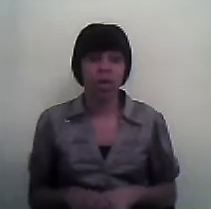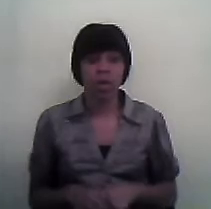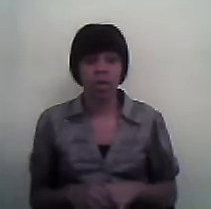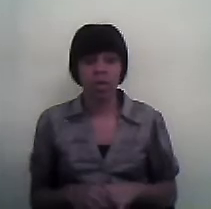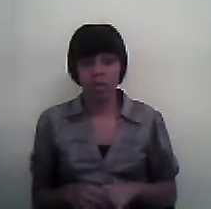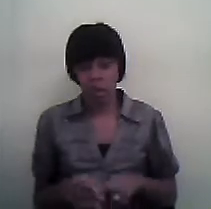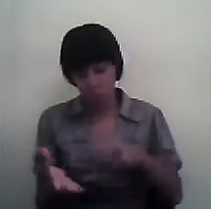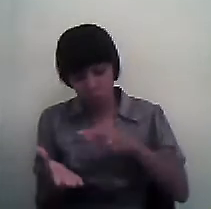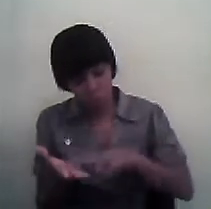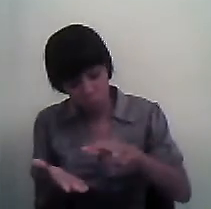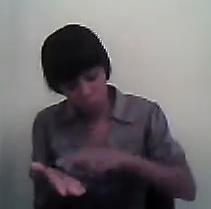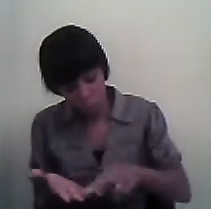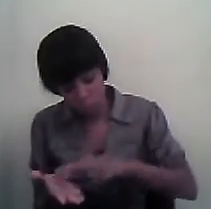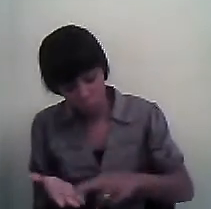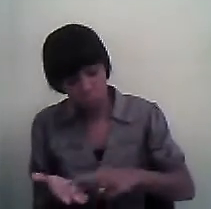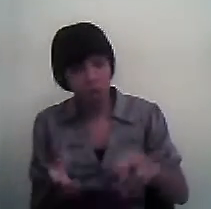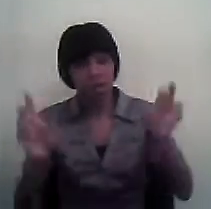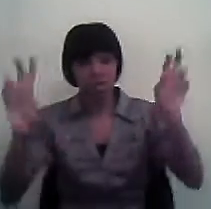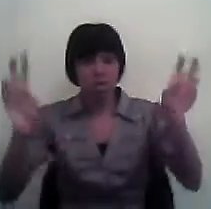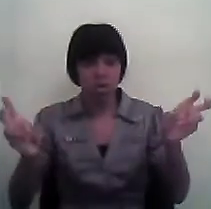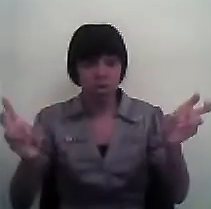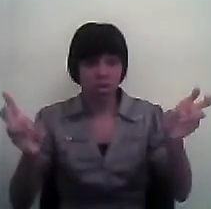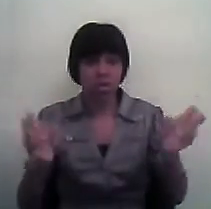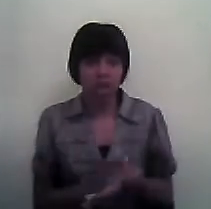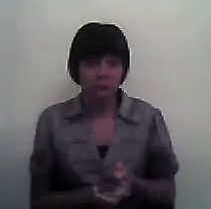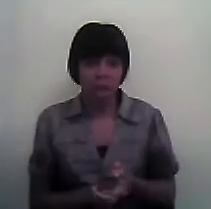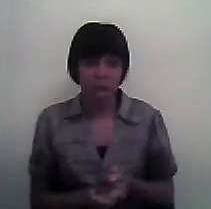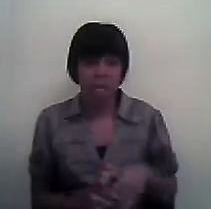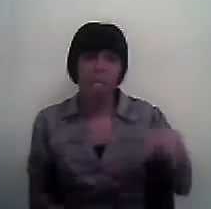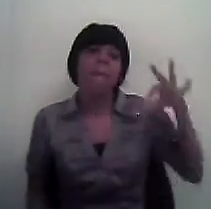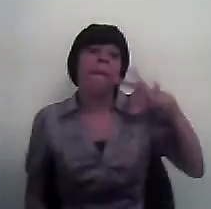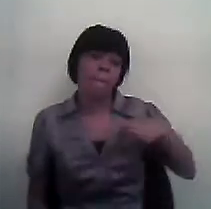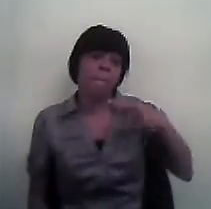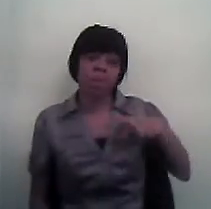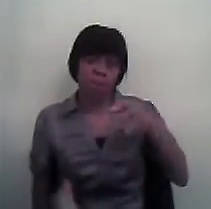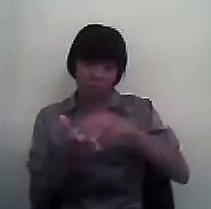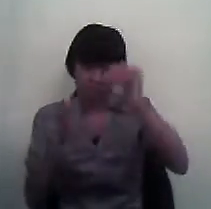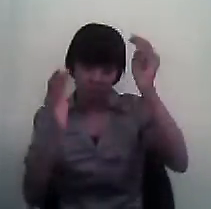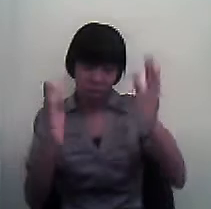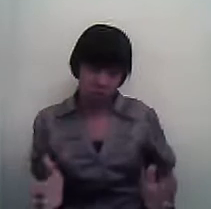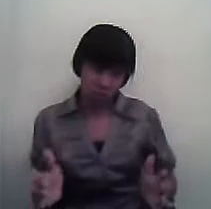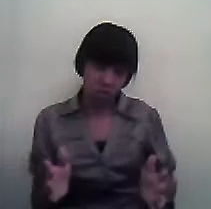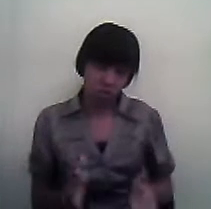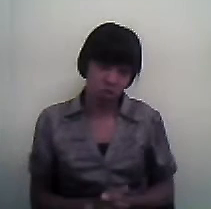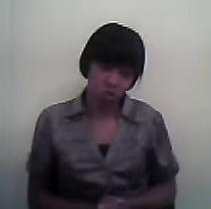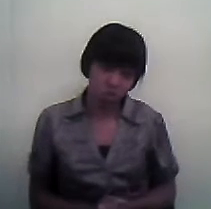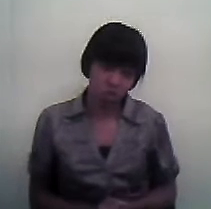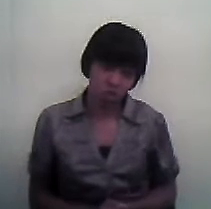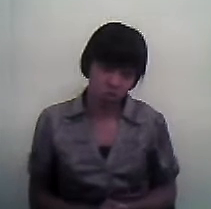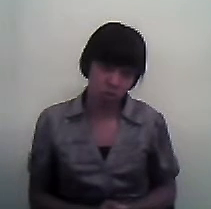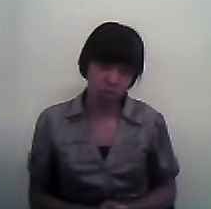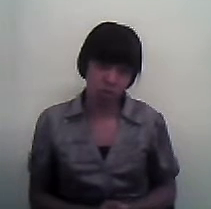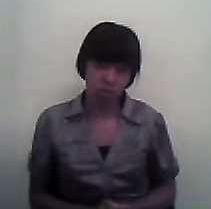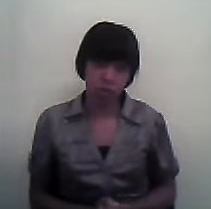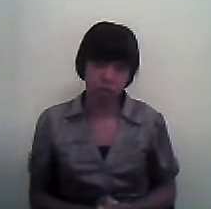very fundamental level, it's really beneficial for them because we do it as scholars on all levels, all the way up